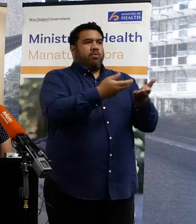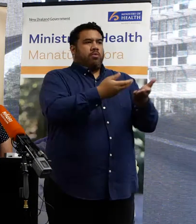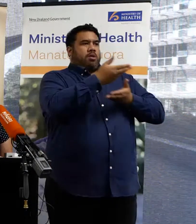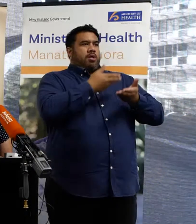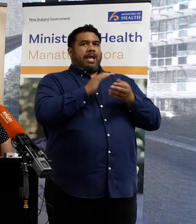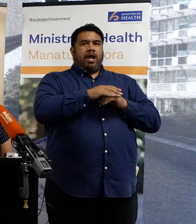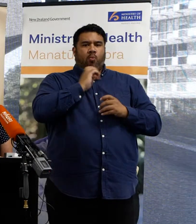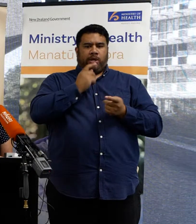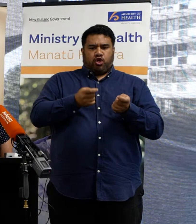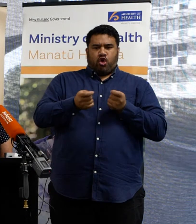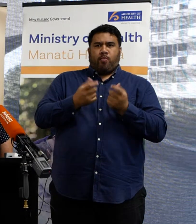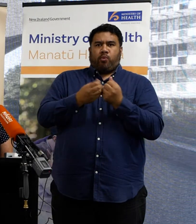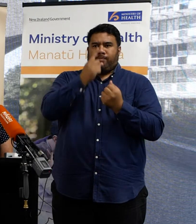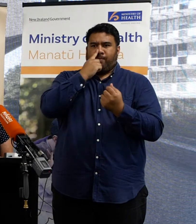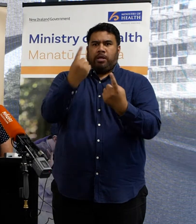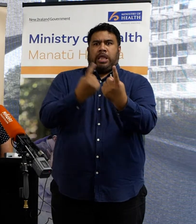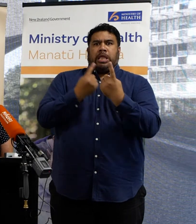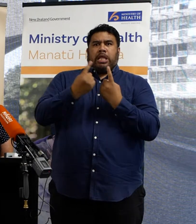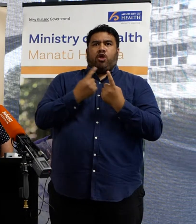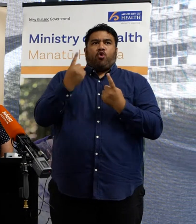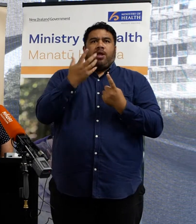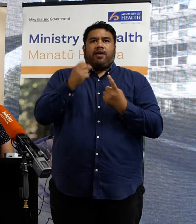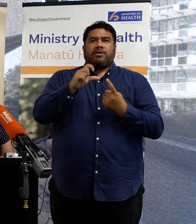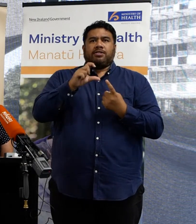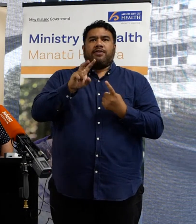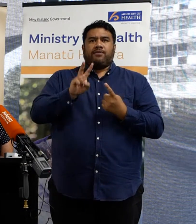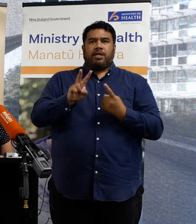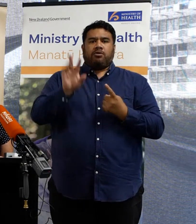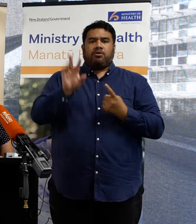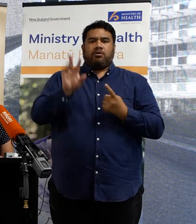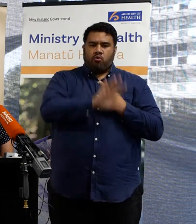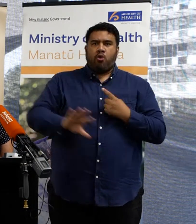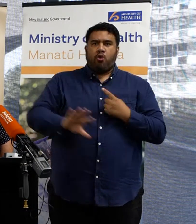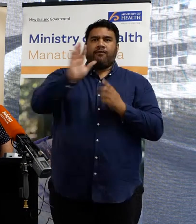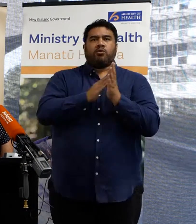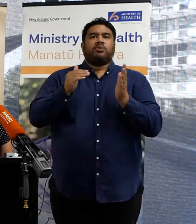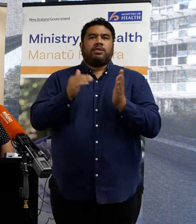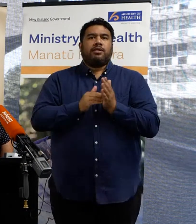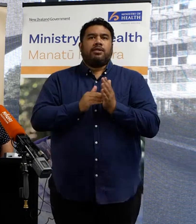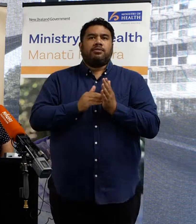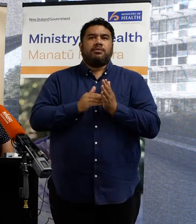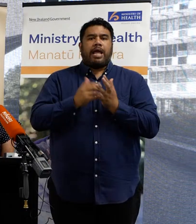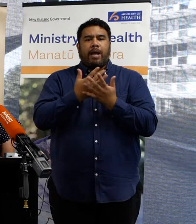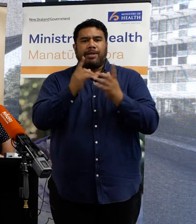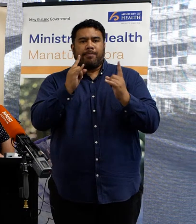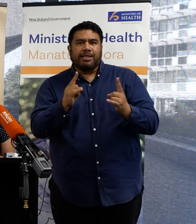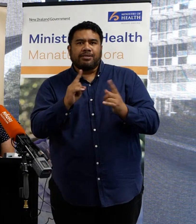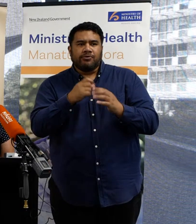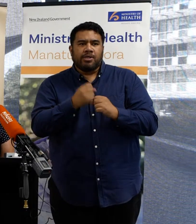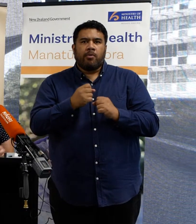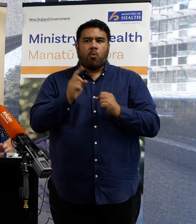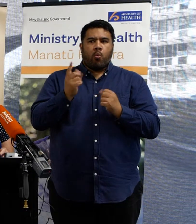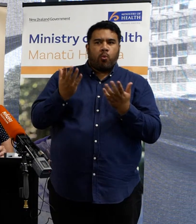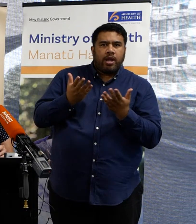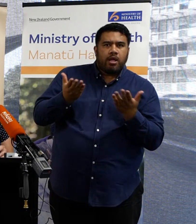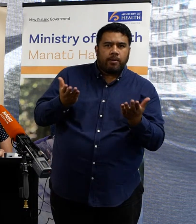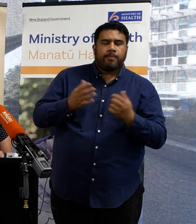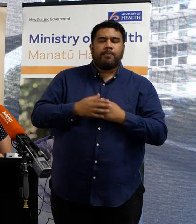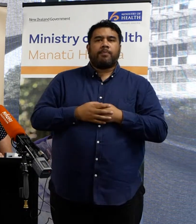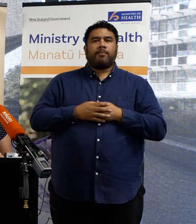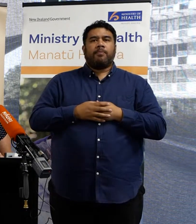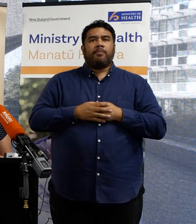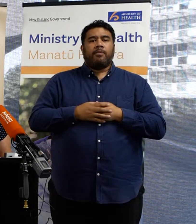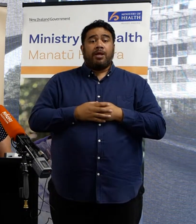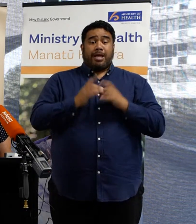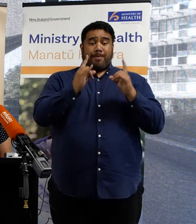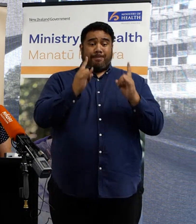manage demand for those beds across the country from a national perspective. It's important to note that these